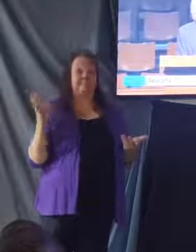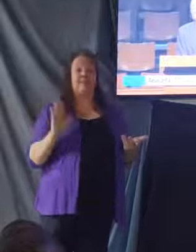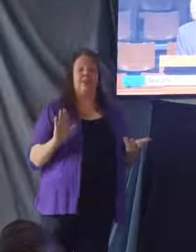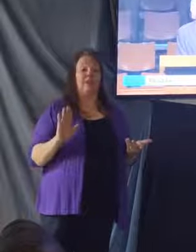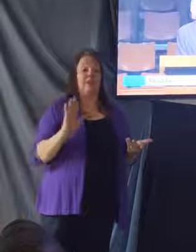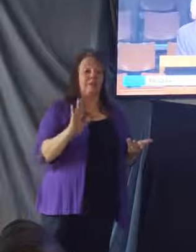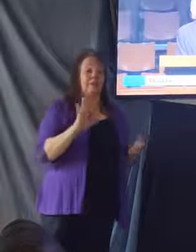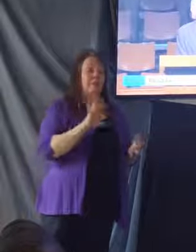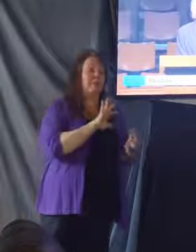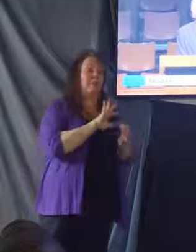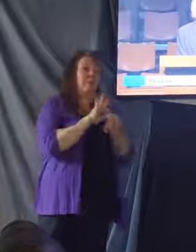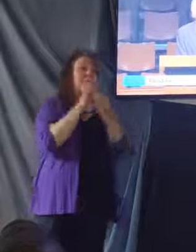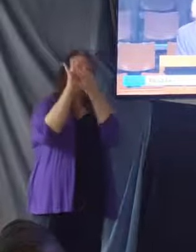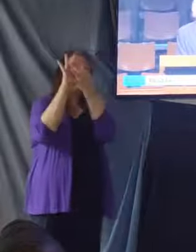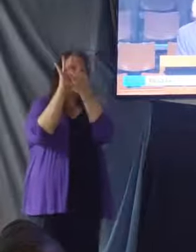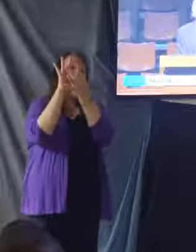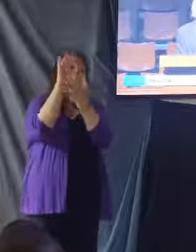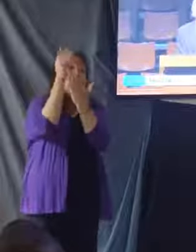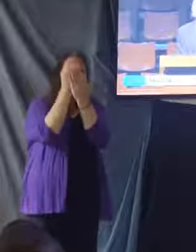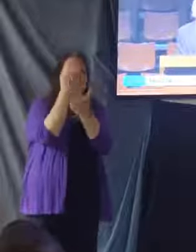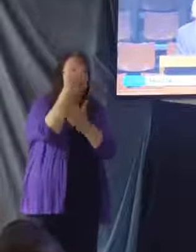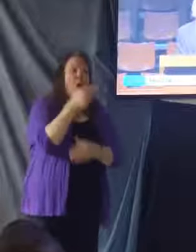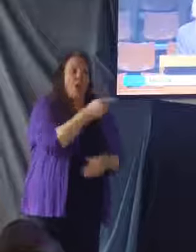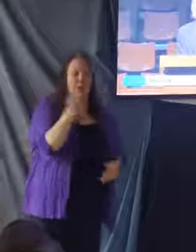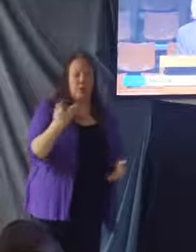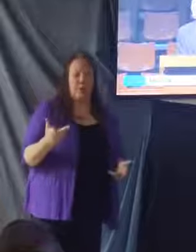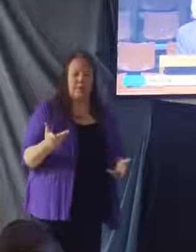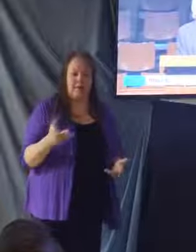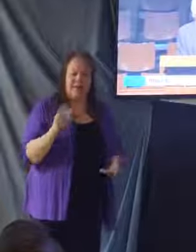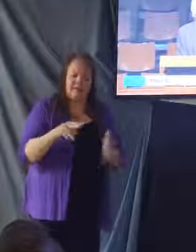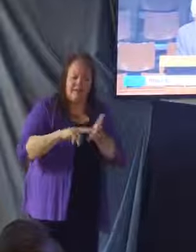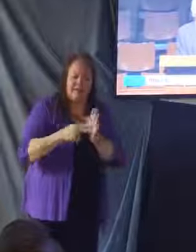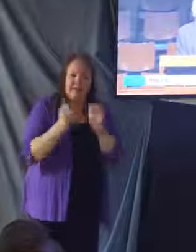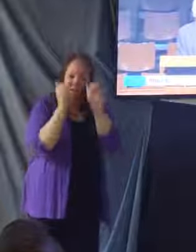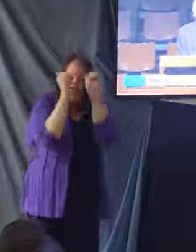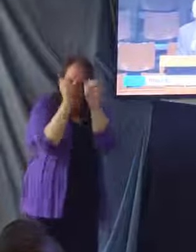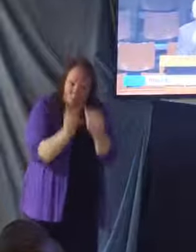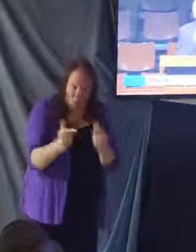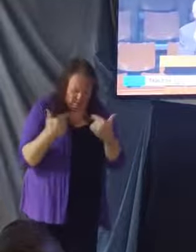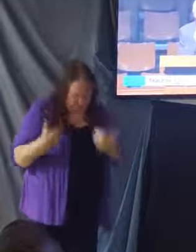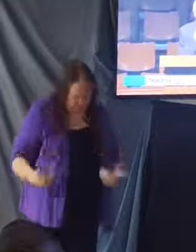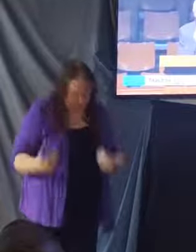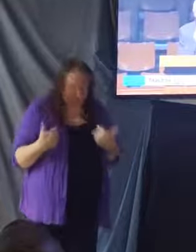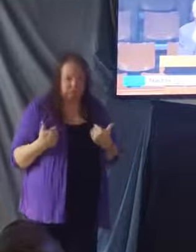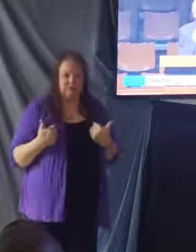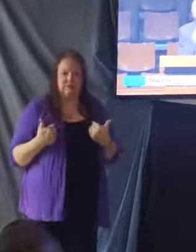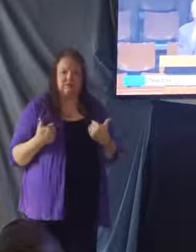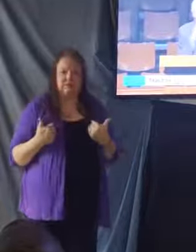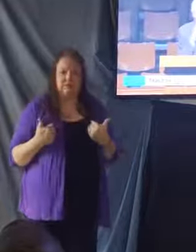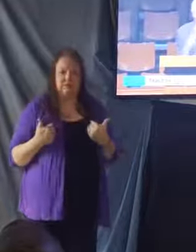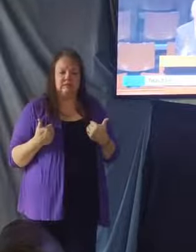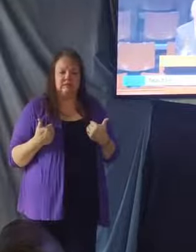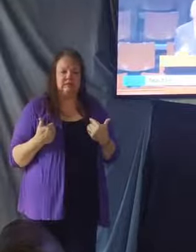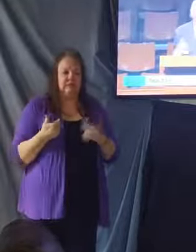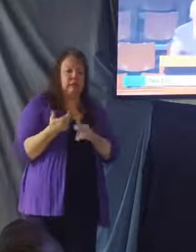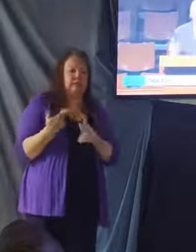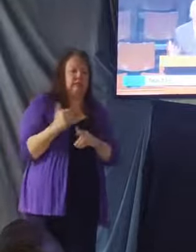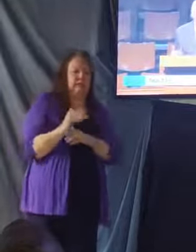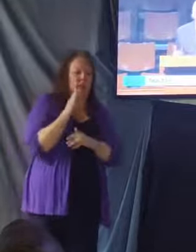You're his. He purchased you. That means all of you. Talk with me a little bit tonight as